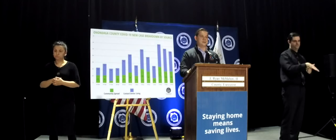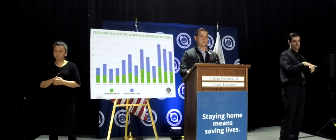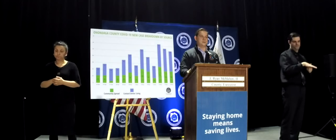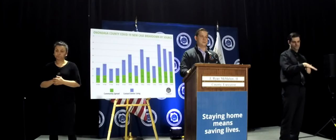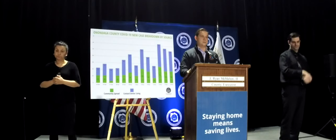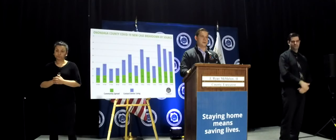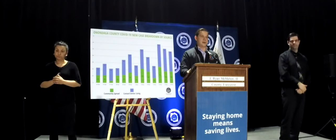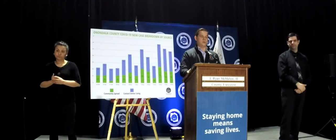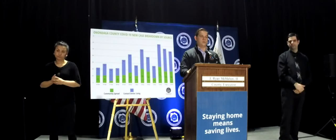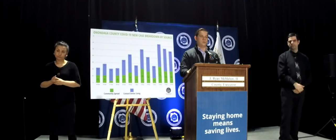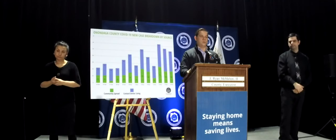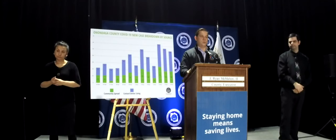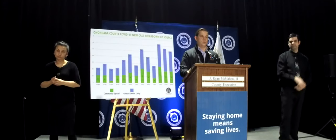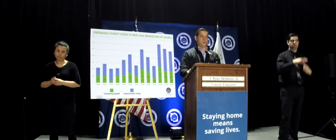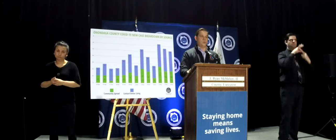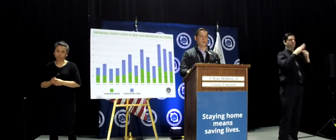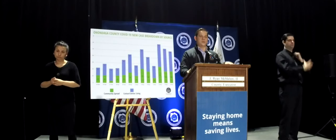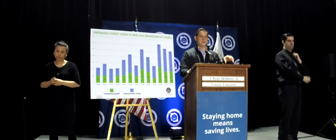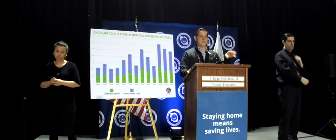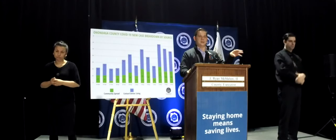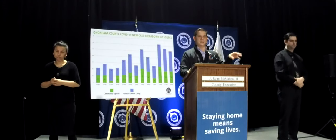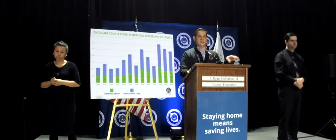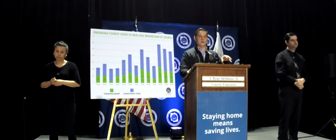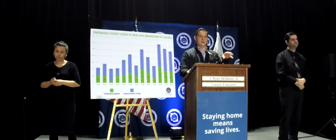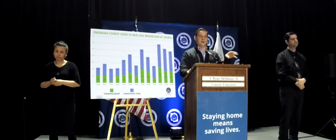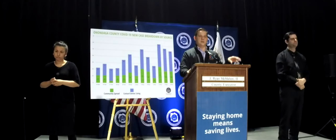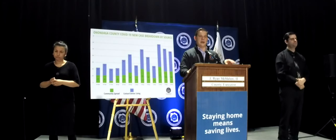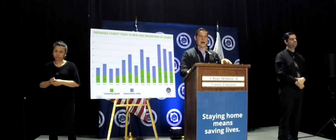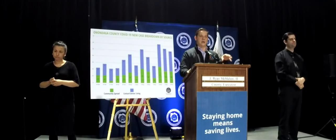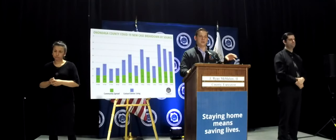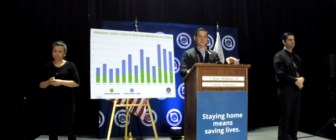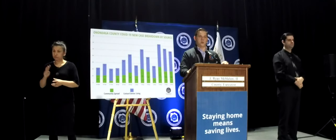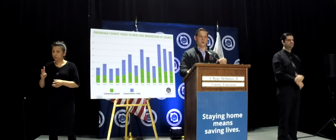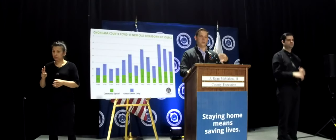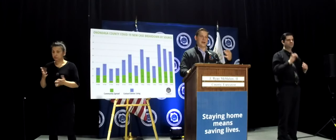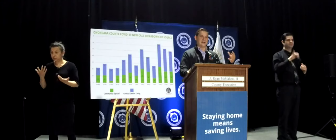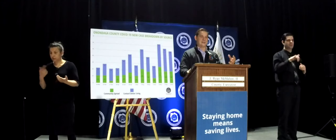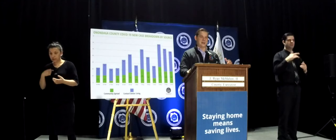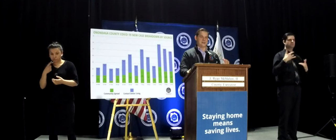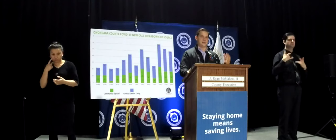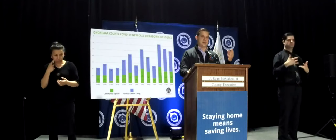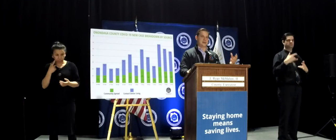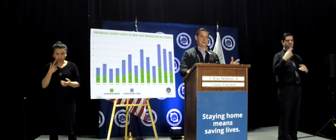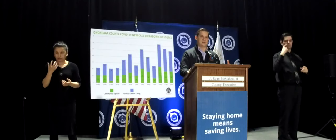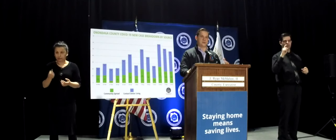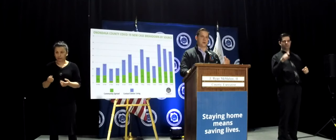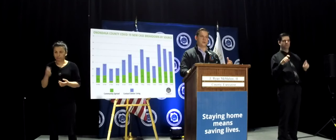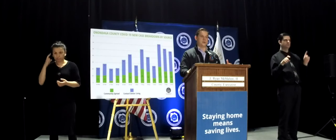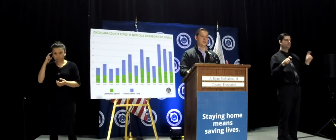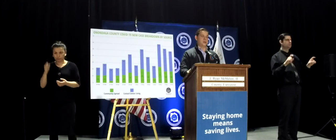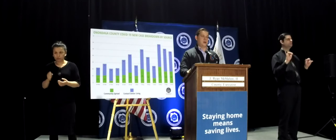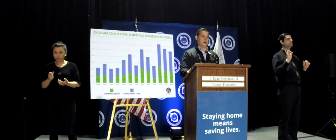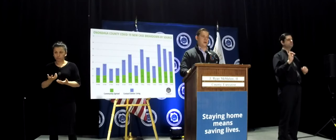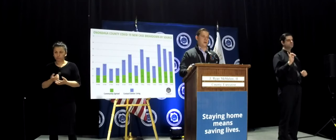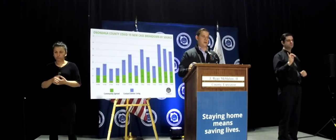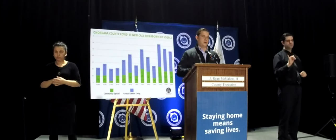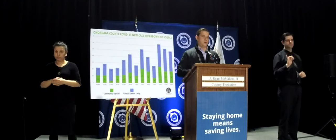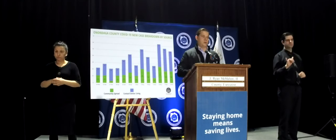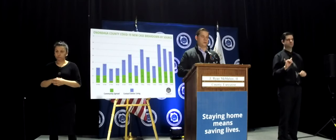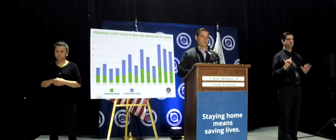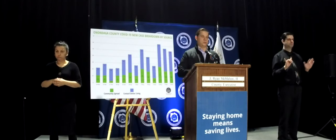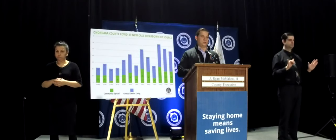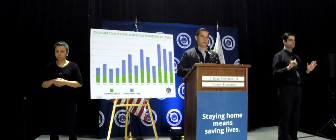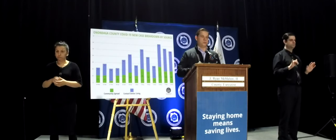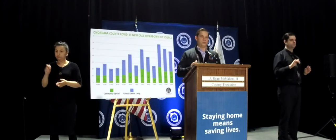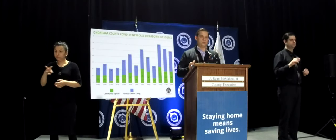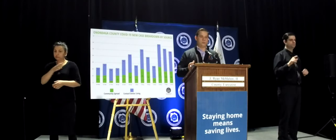that's a kind of what we're seeing now at this point with contacts. These contacts are coming